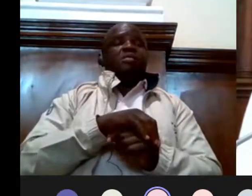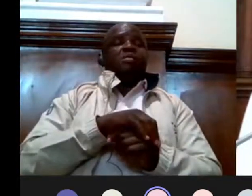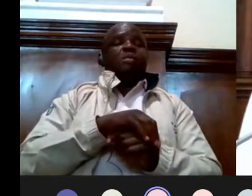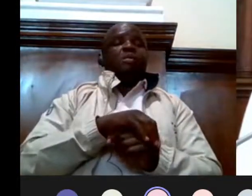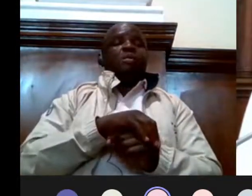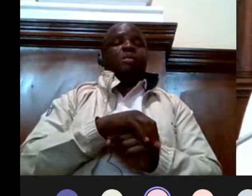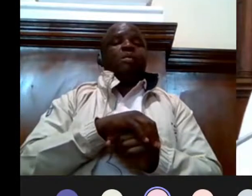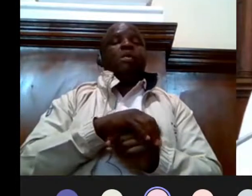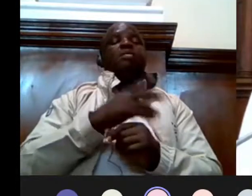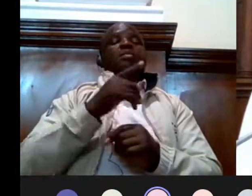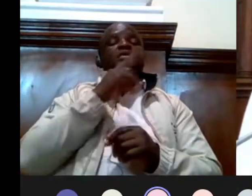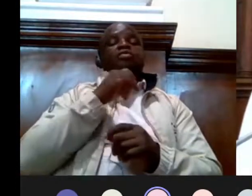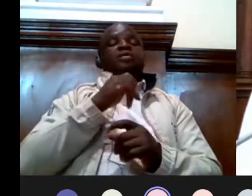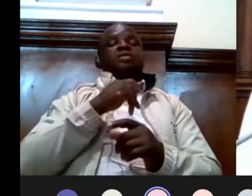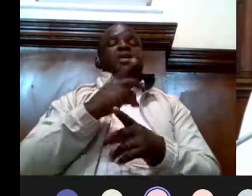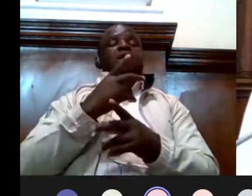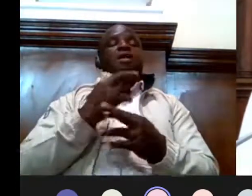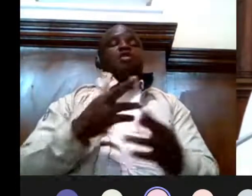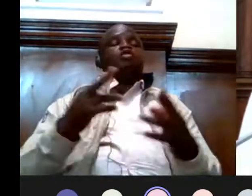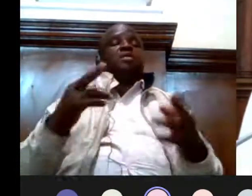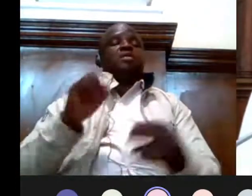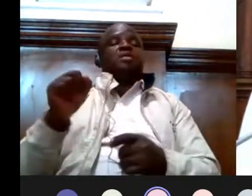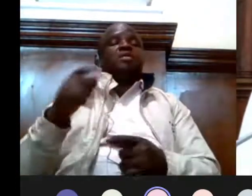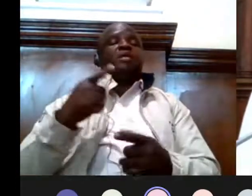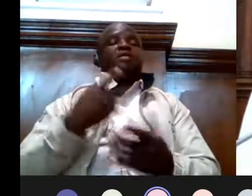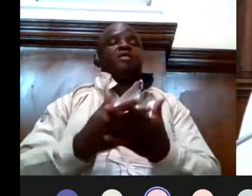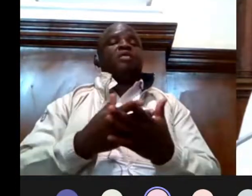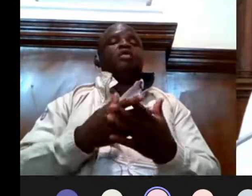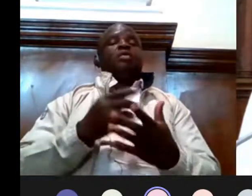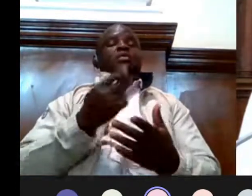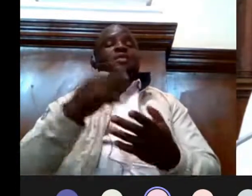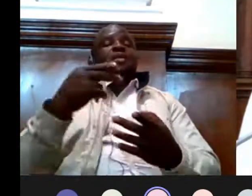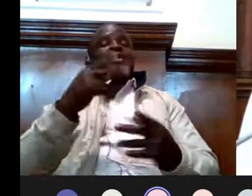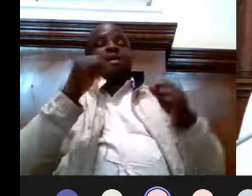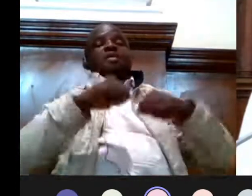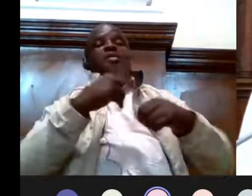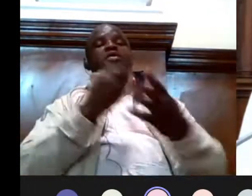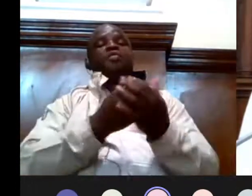financial muscles to sign agreements with